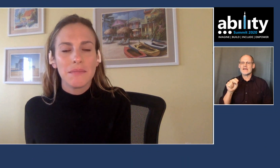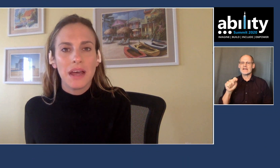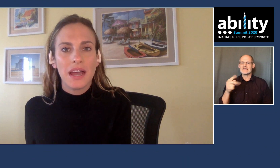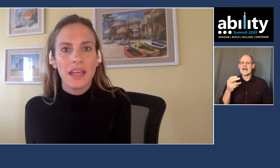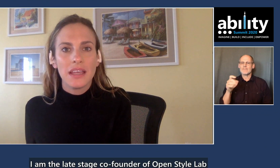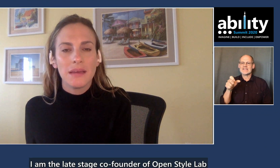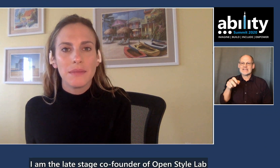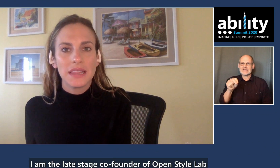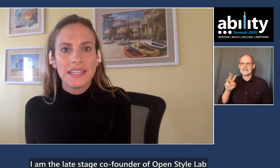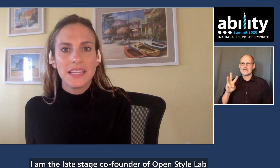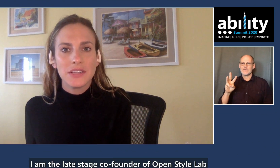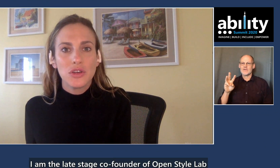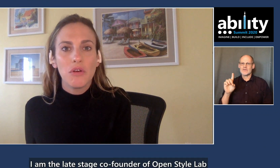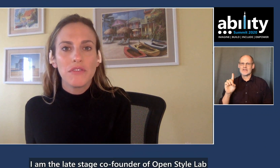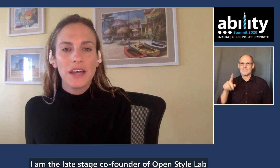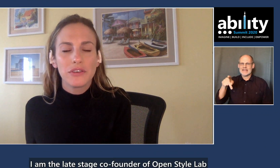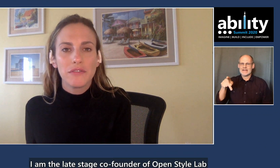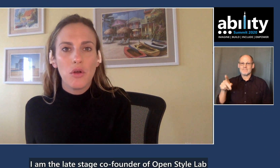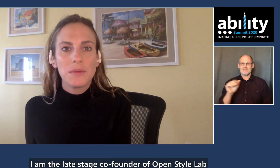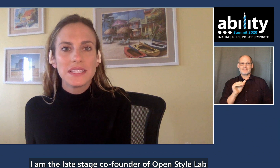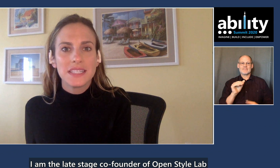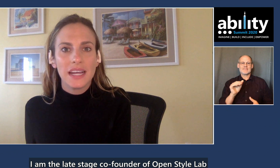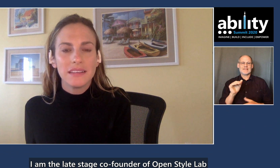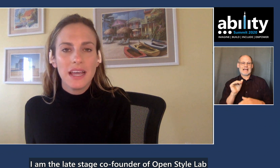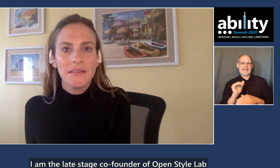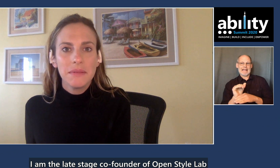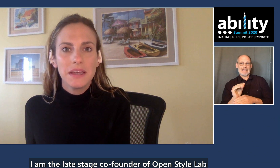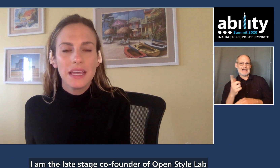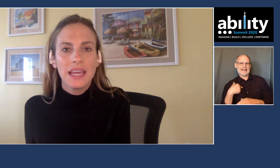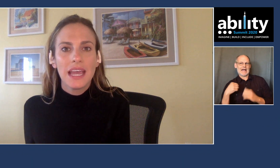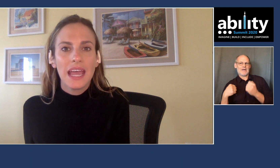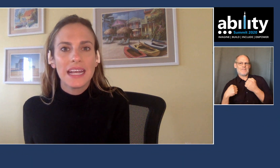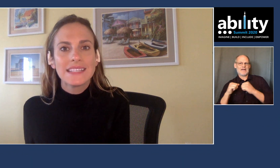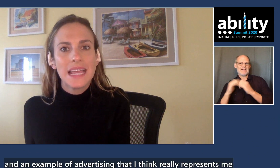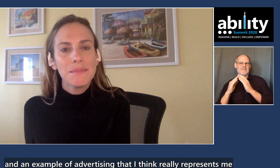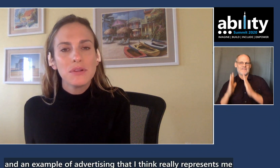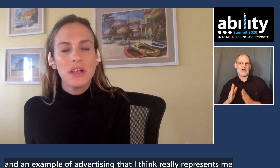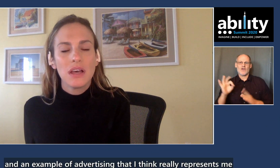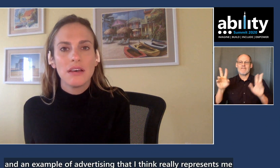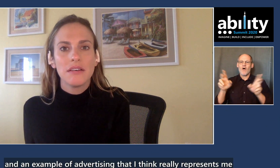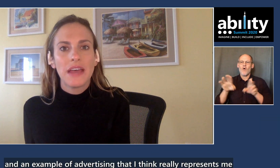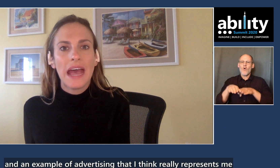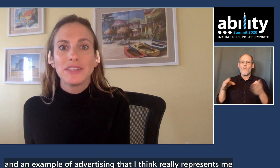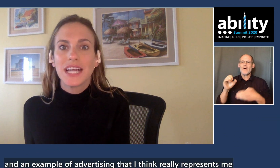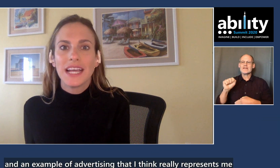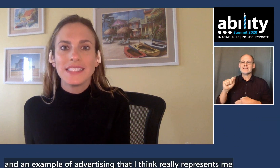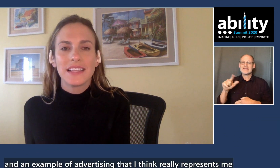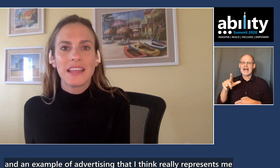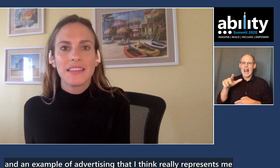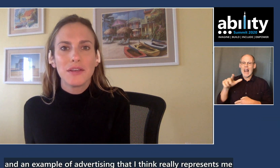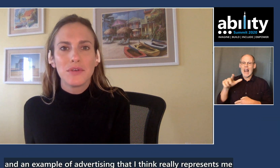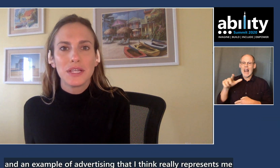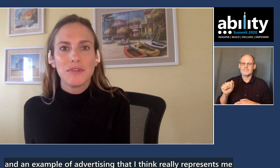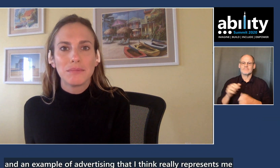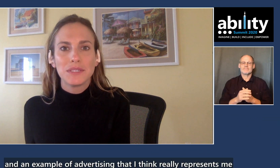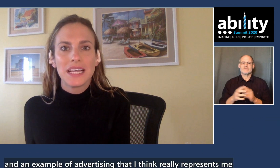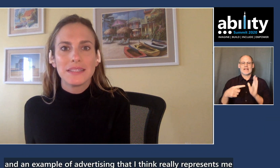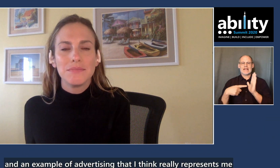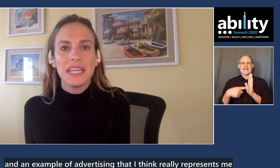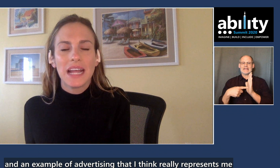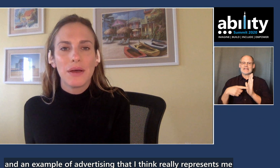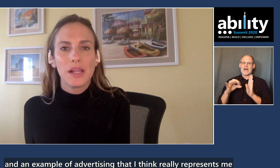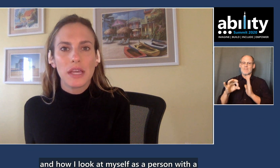night, I am the late stage co-founder of Open Style Lab. And an example of advertising that I think